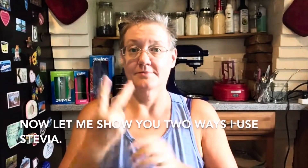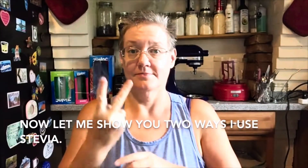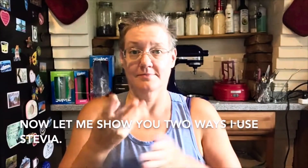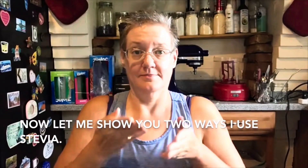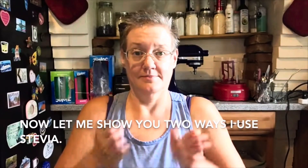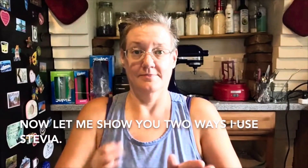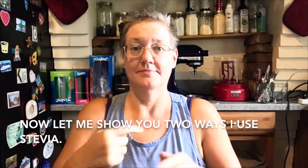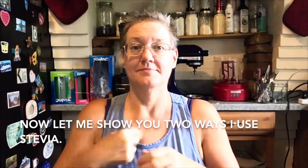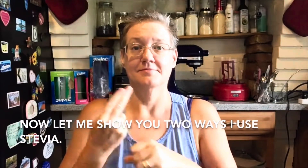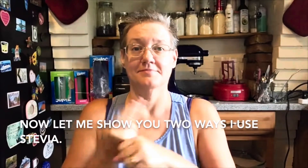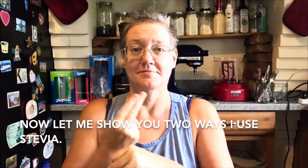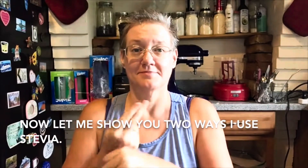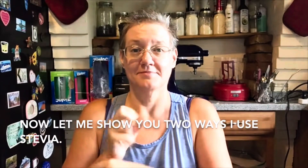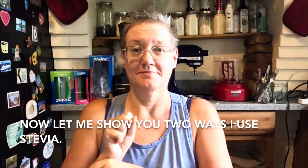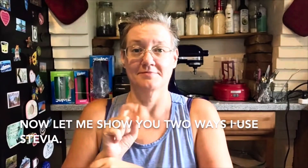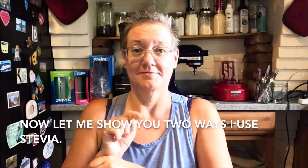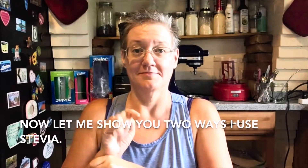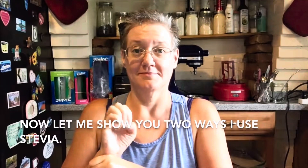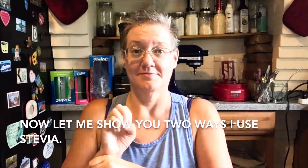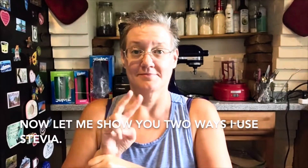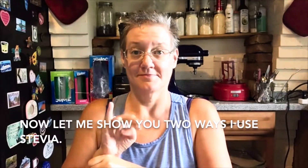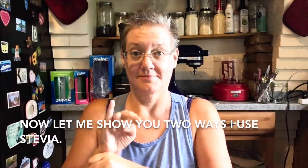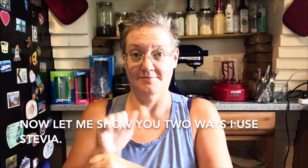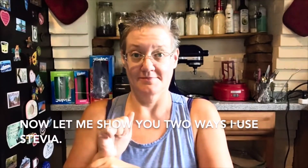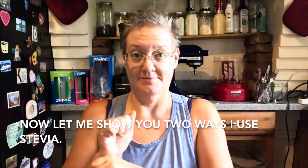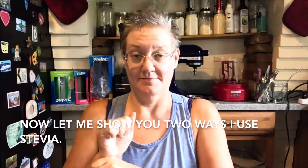Now I'm going to show you 2 ways I'm using the stevia.